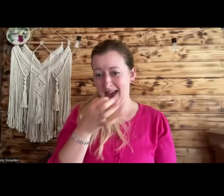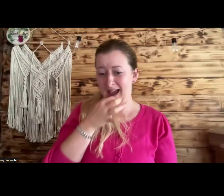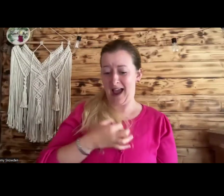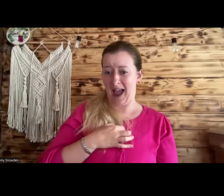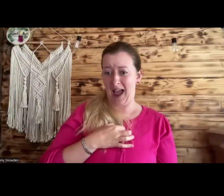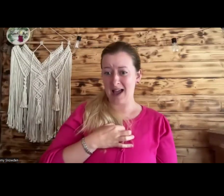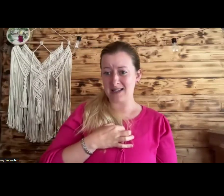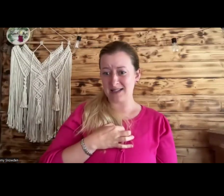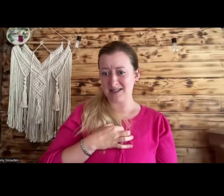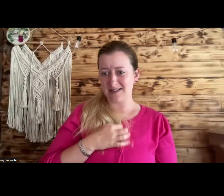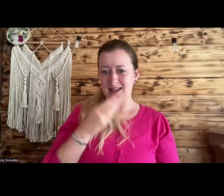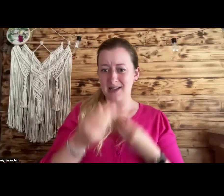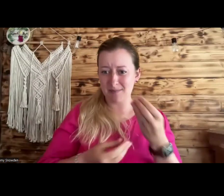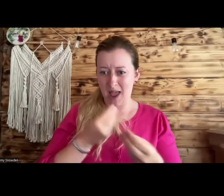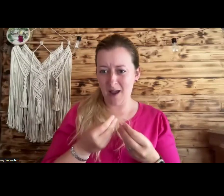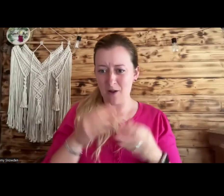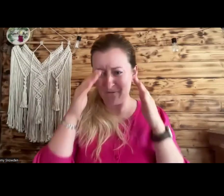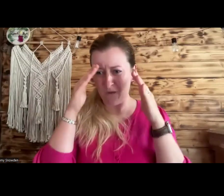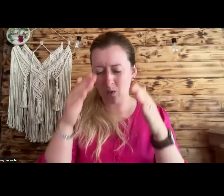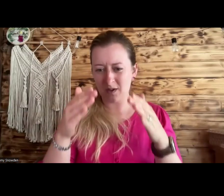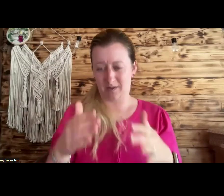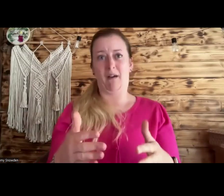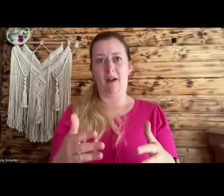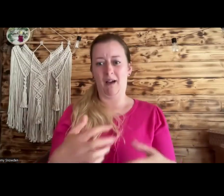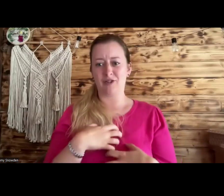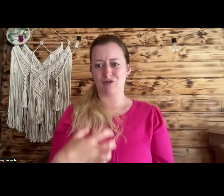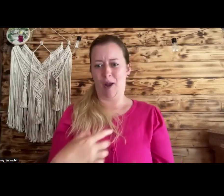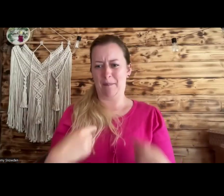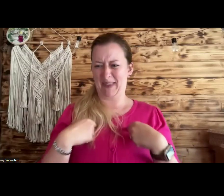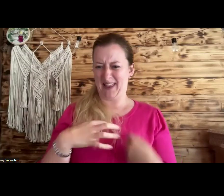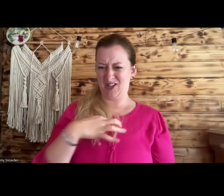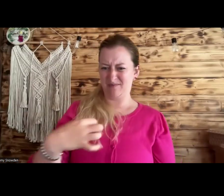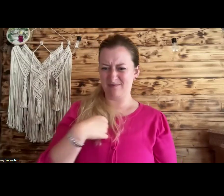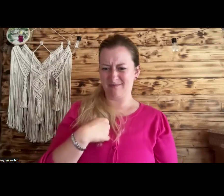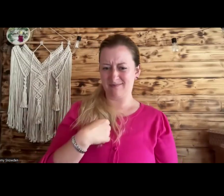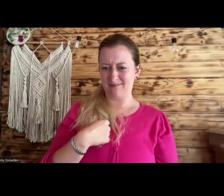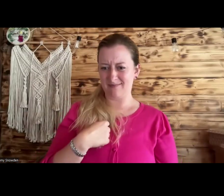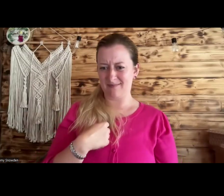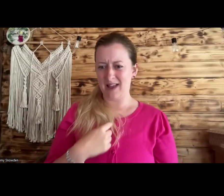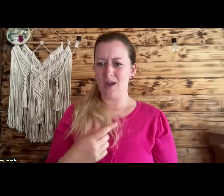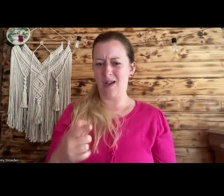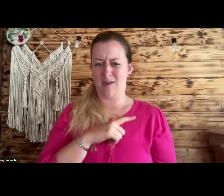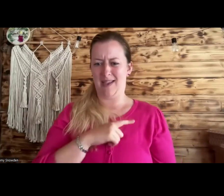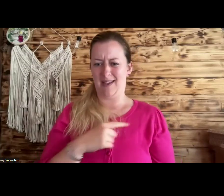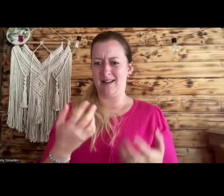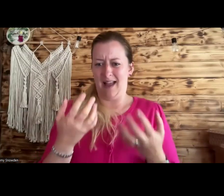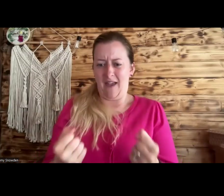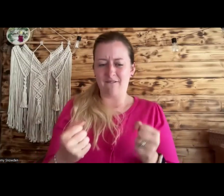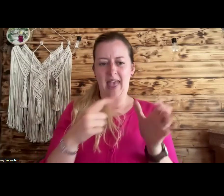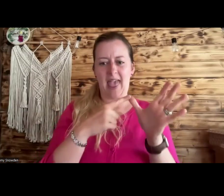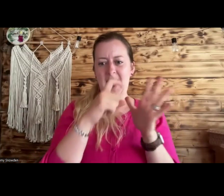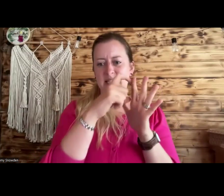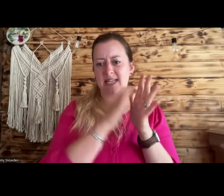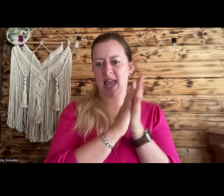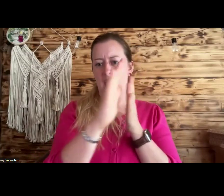have ADHD. But then it made me realize I desperately need something to actually assist me. And if you think about our lives, whether we're